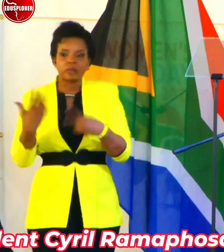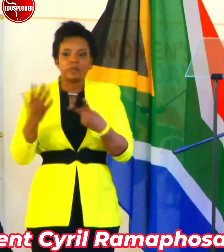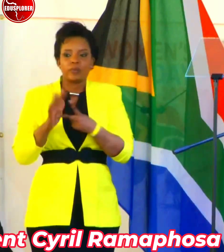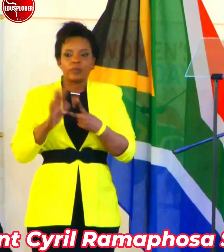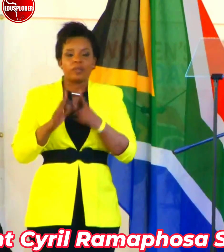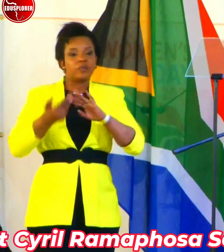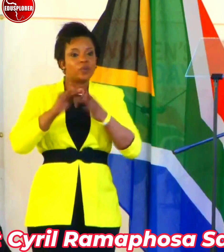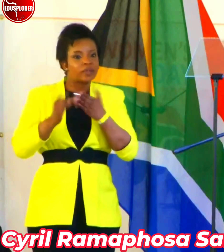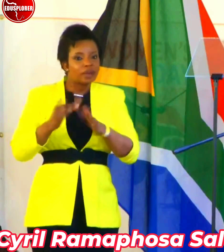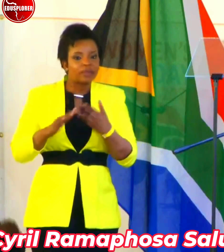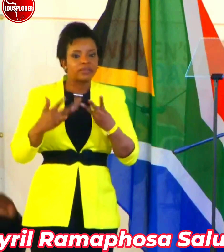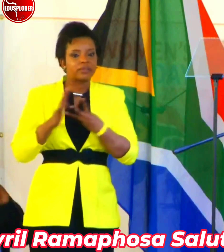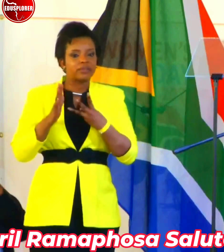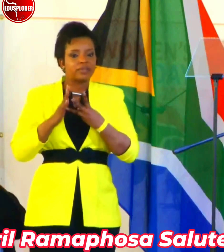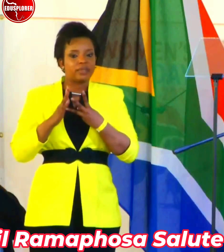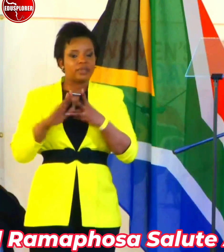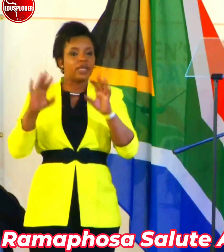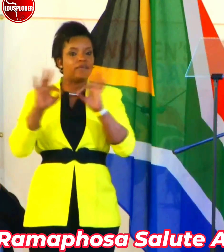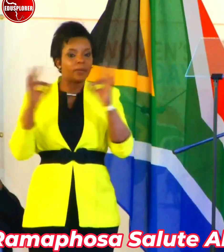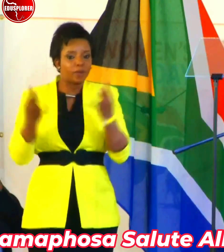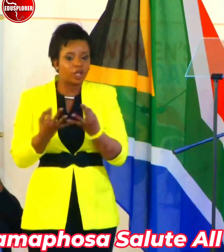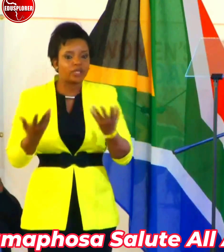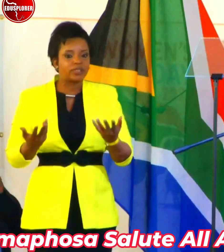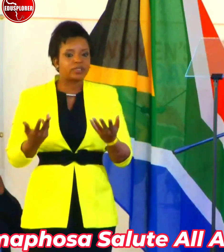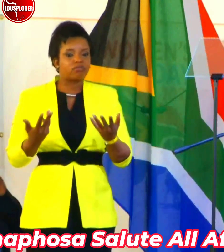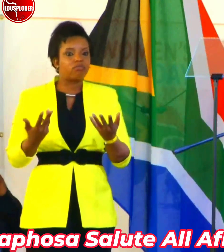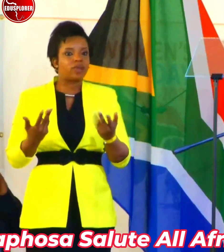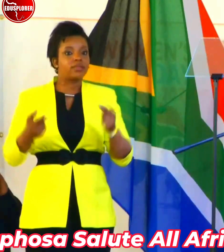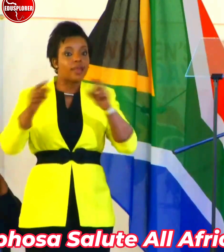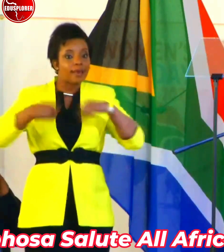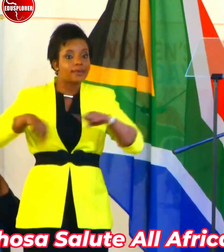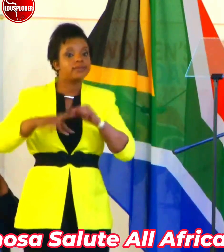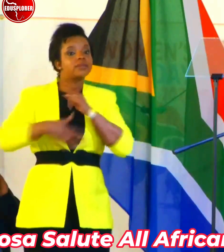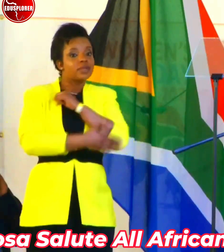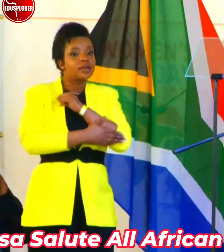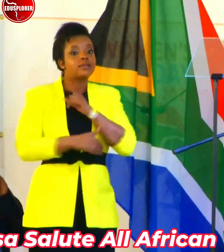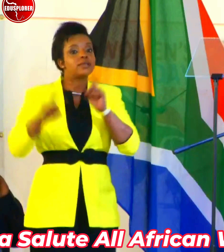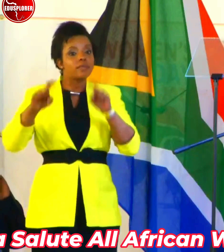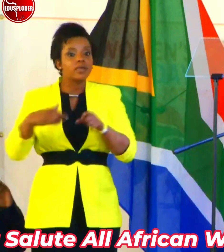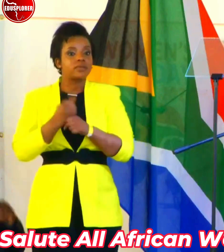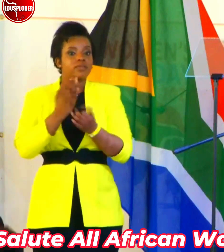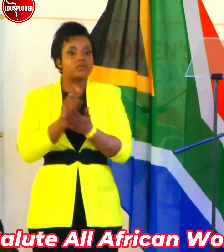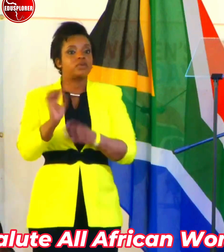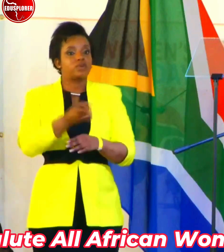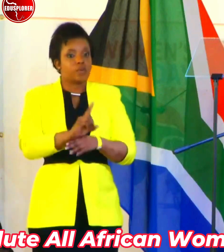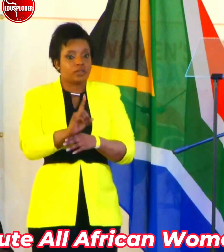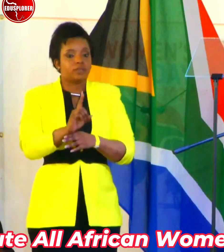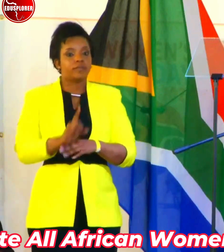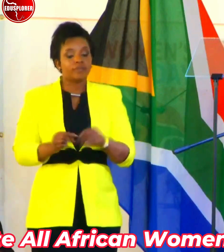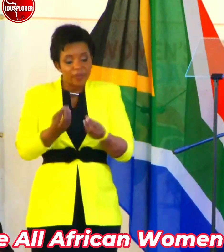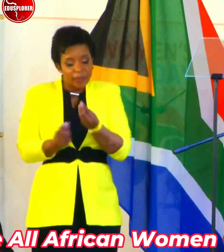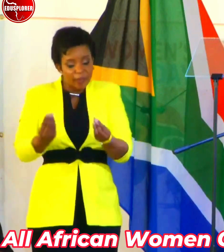as families. And as a nation, we must ensure that our girls stay at